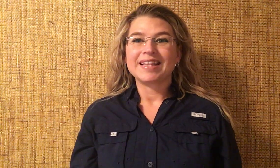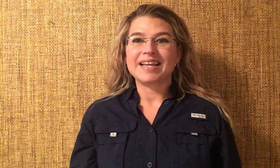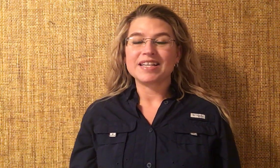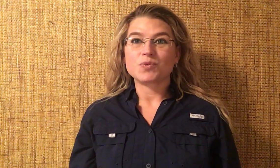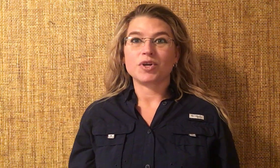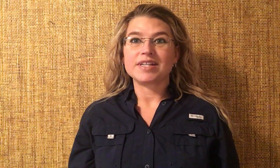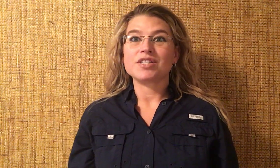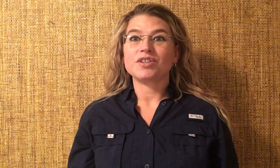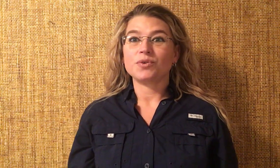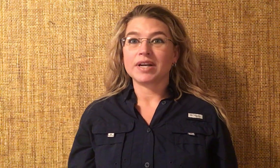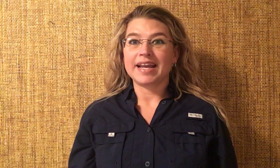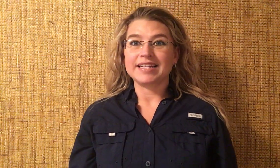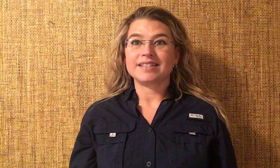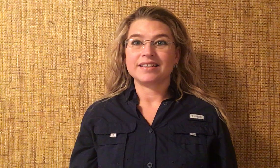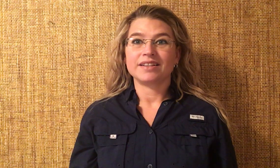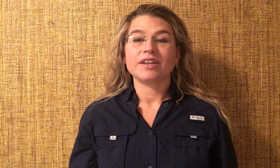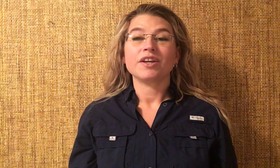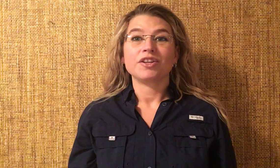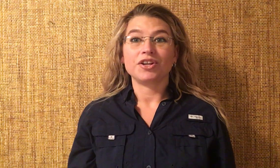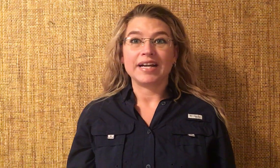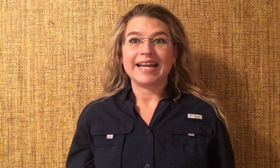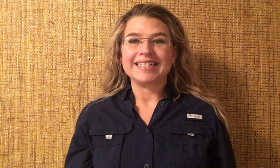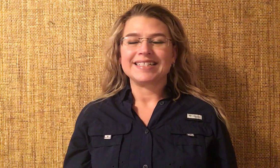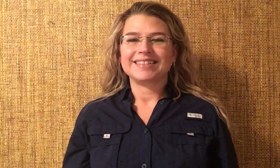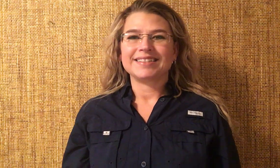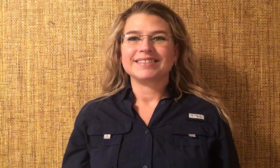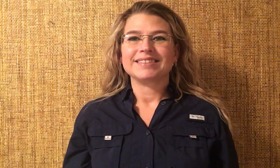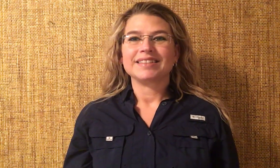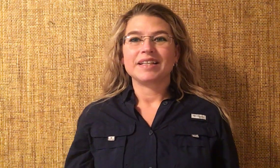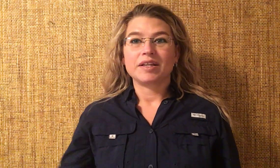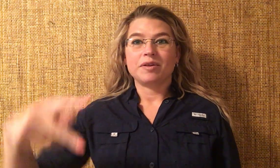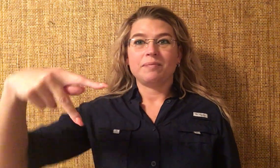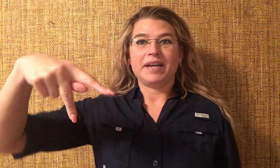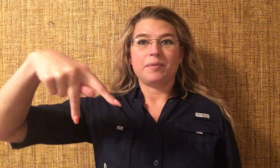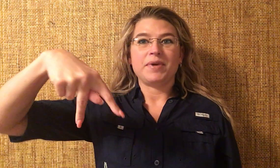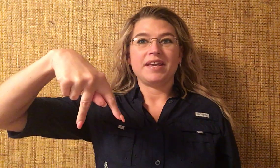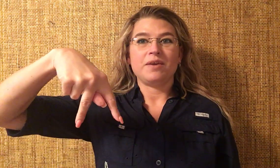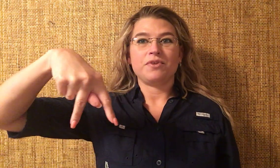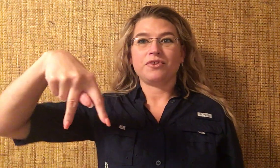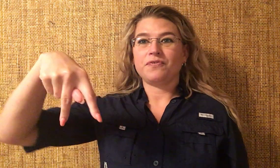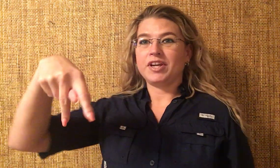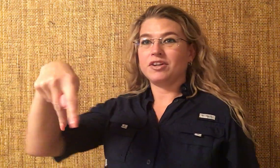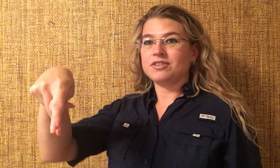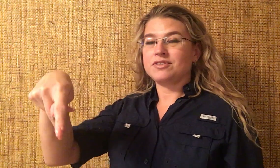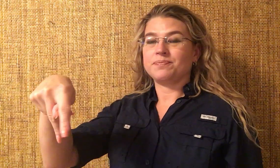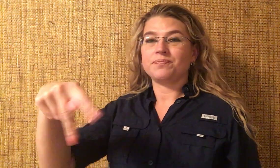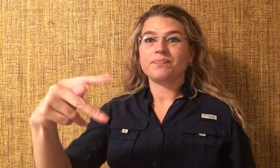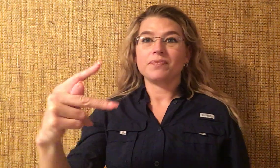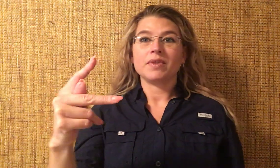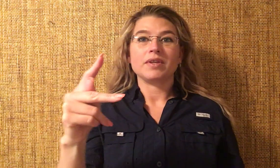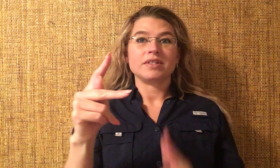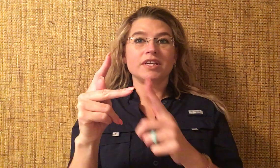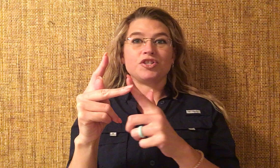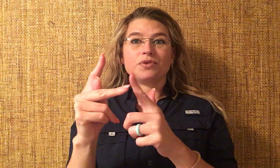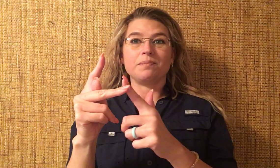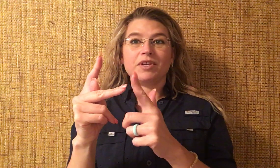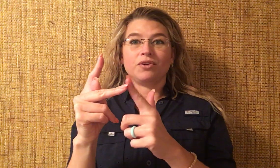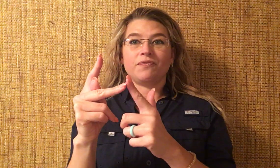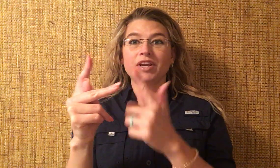The next word is urinate. Urinate. Make a P with your fingers. Touch your middle finger